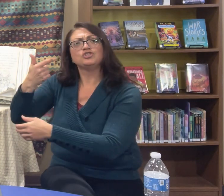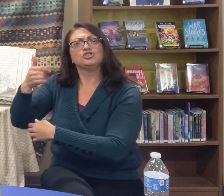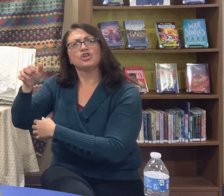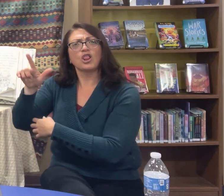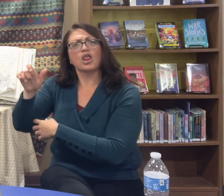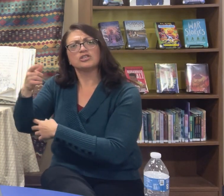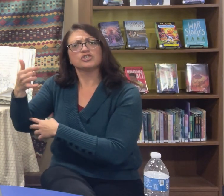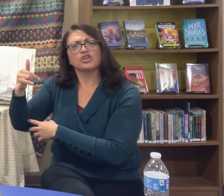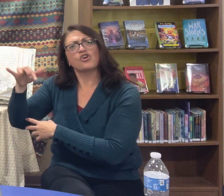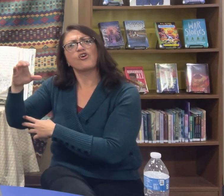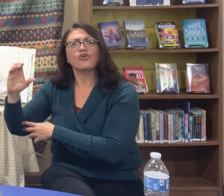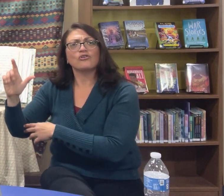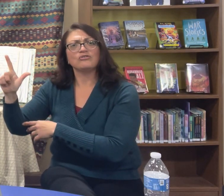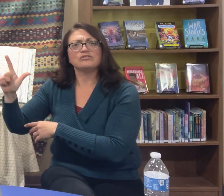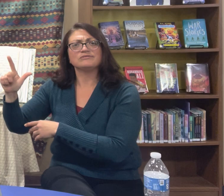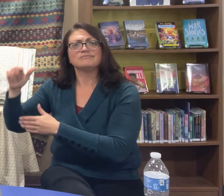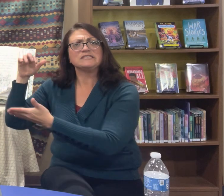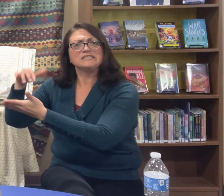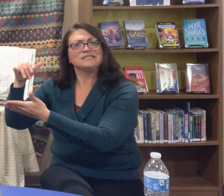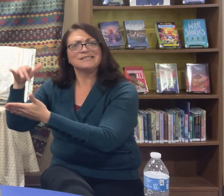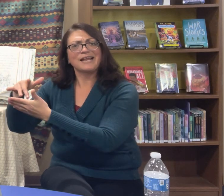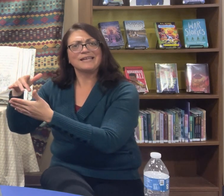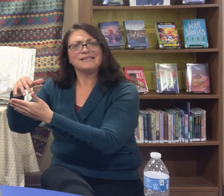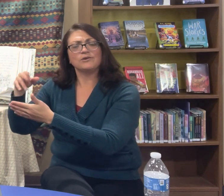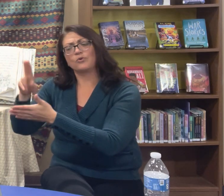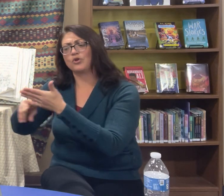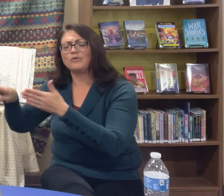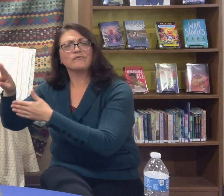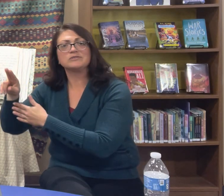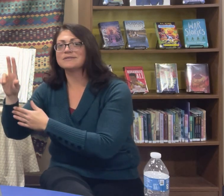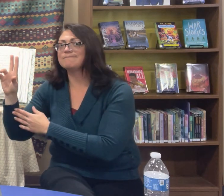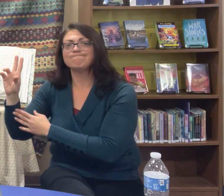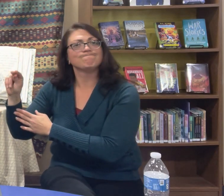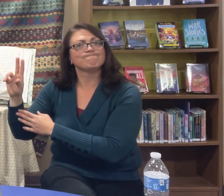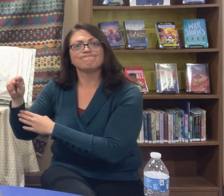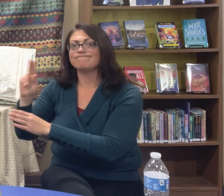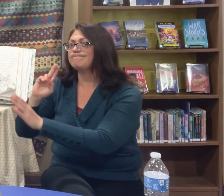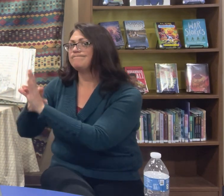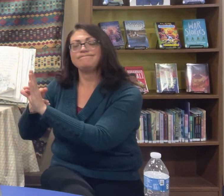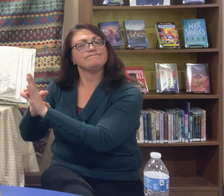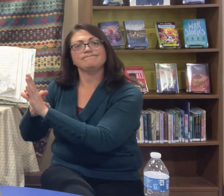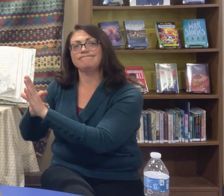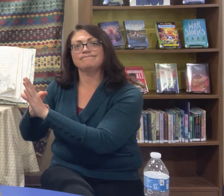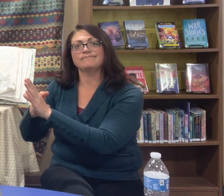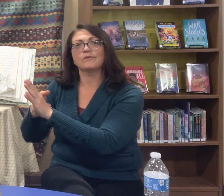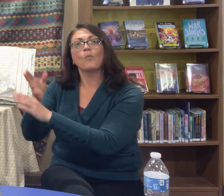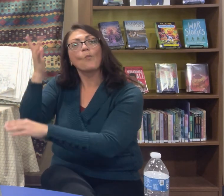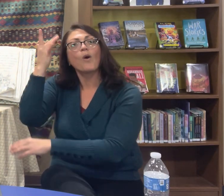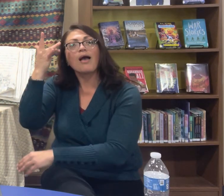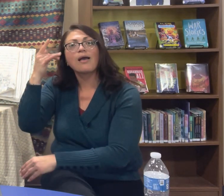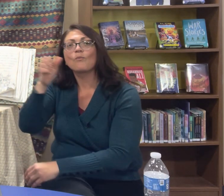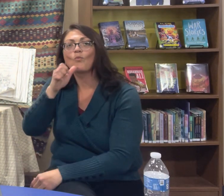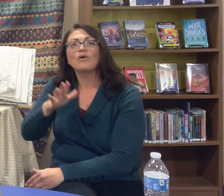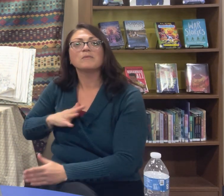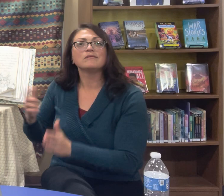She couldn't attend lectures or teach university classes. She couldn't even take a class.